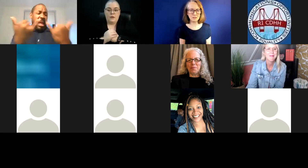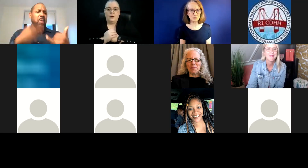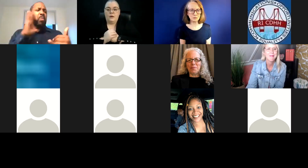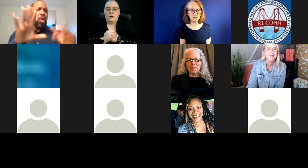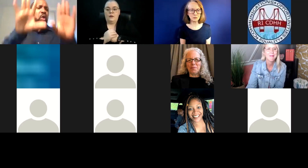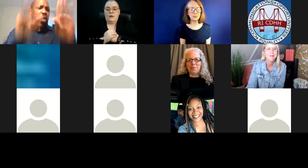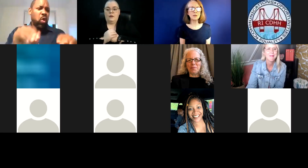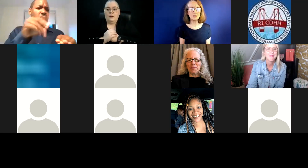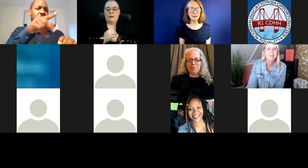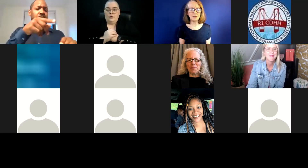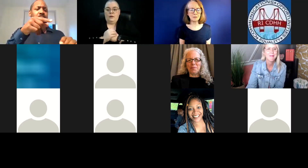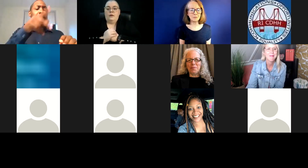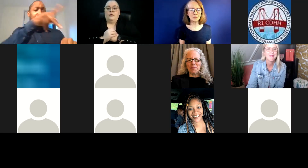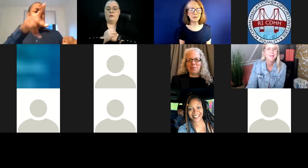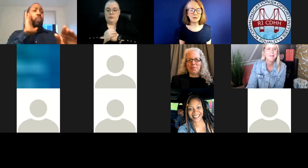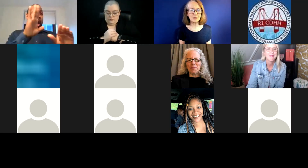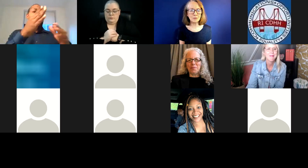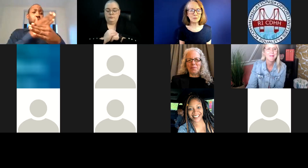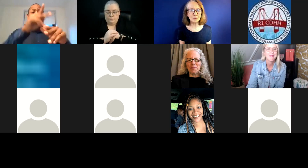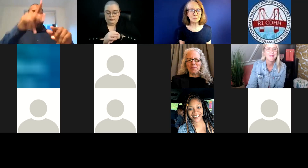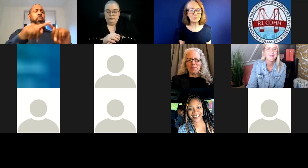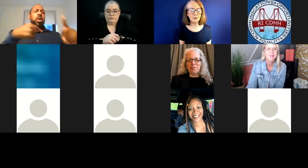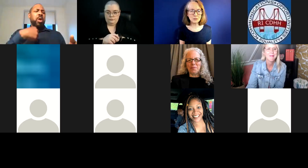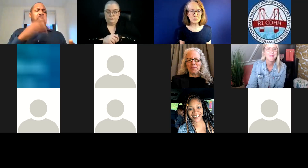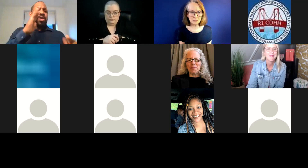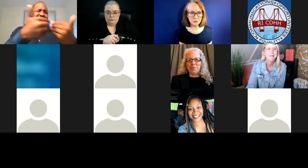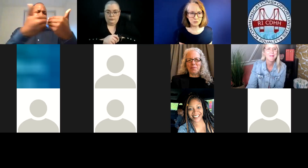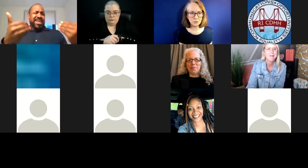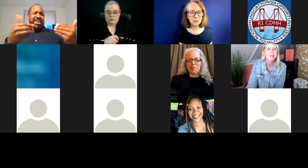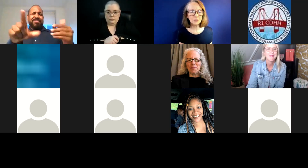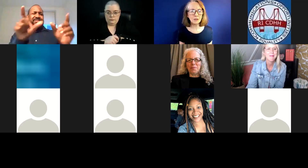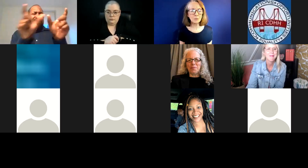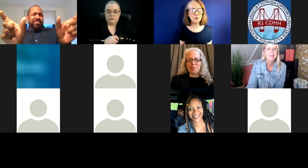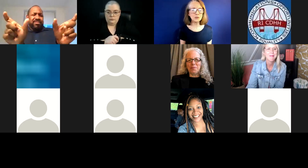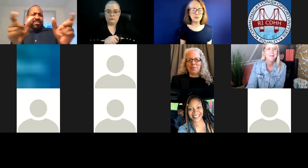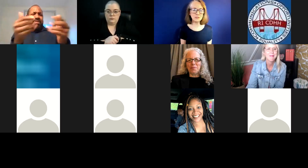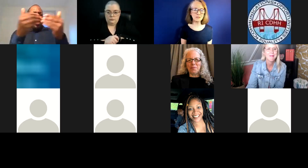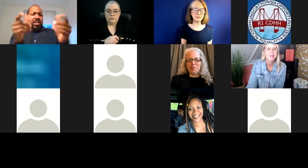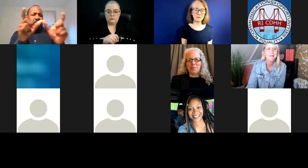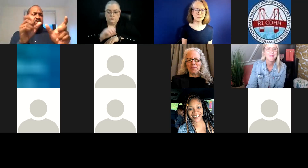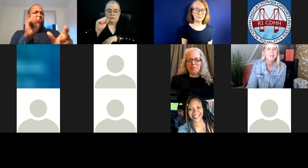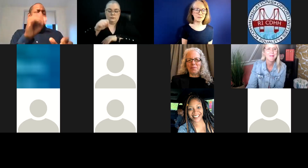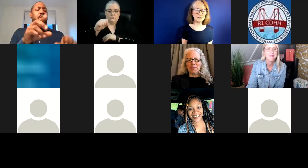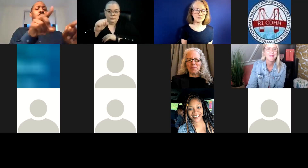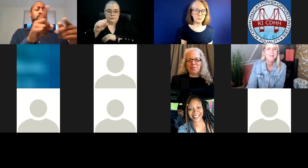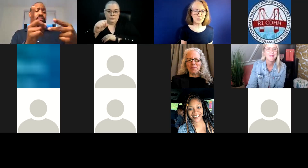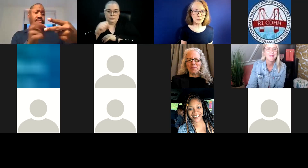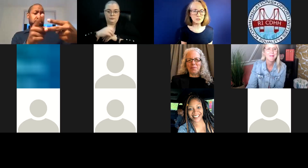for you. And now I will send it to you. I won't use it, at least the way I was using